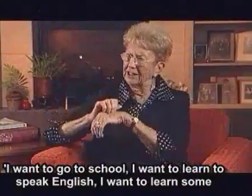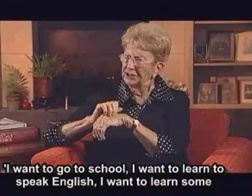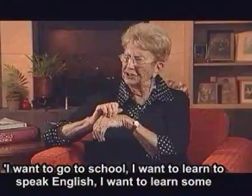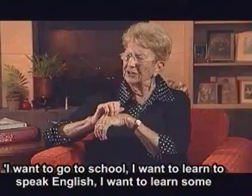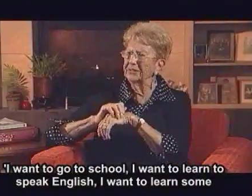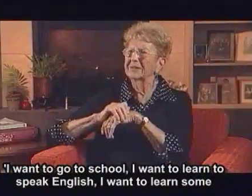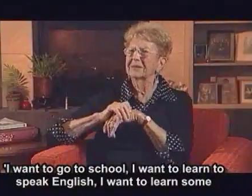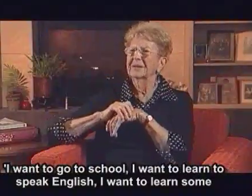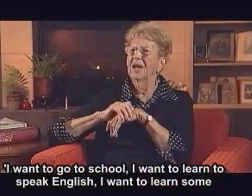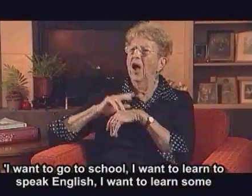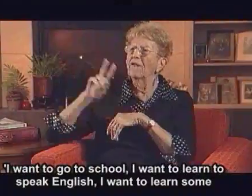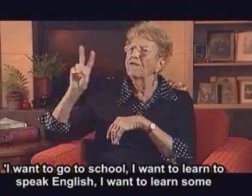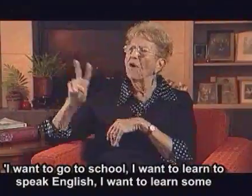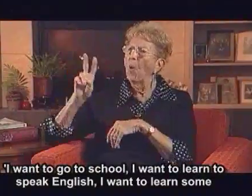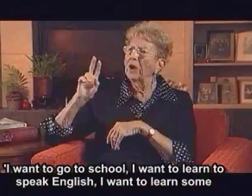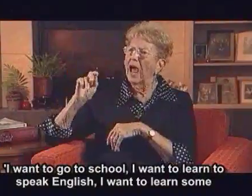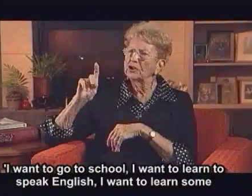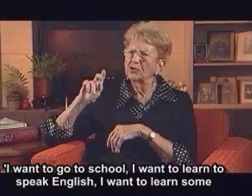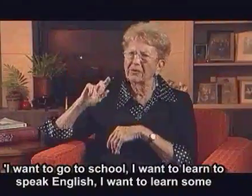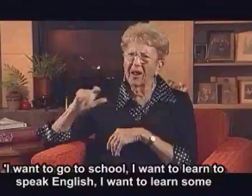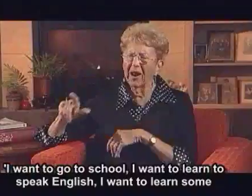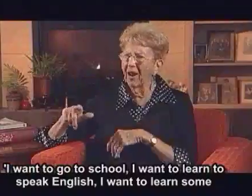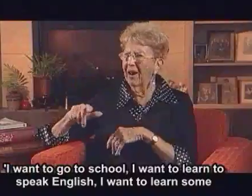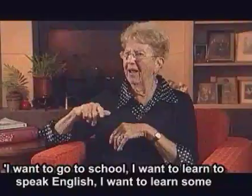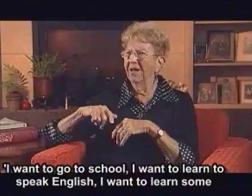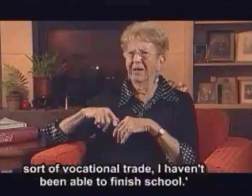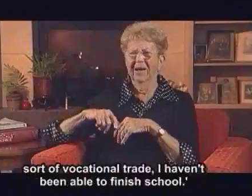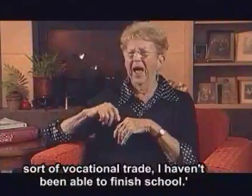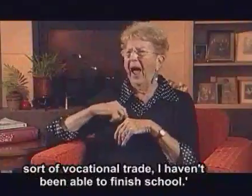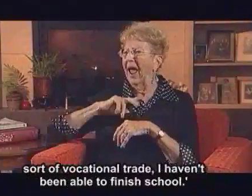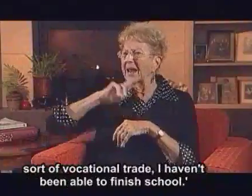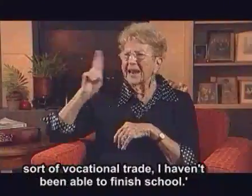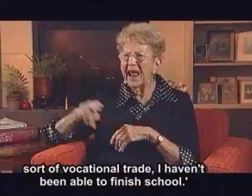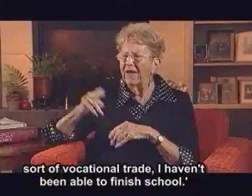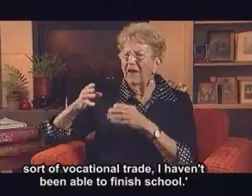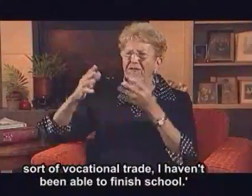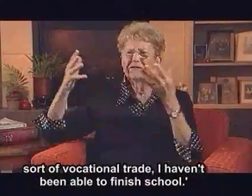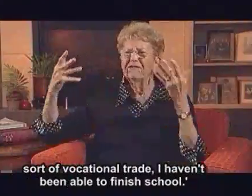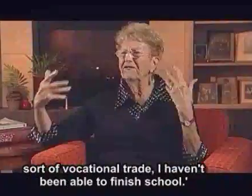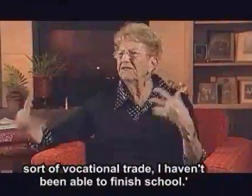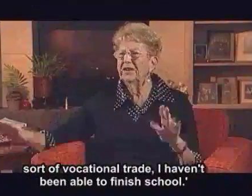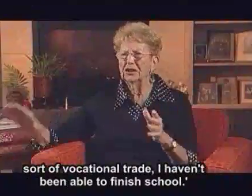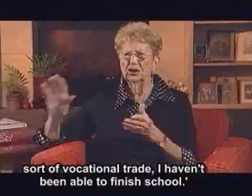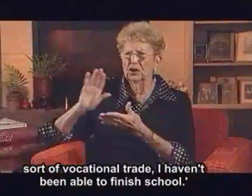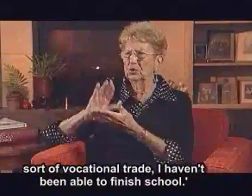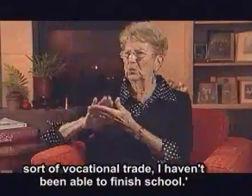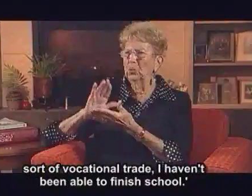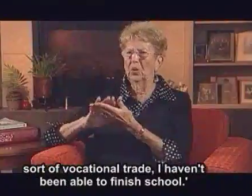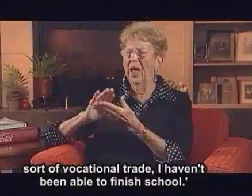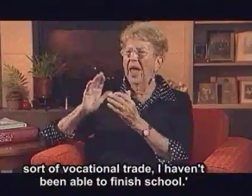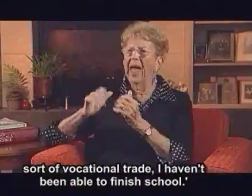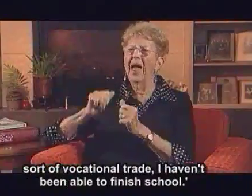speak English. I want to learn some sort of vocational trade. I haven't been able to finish school.